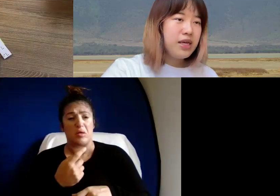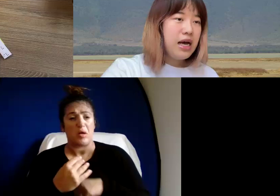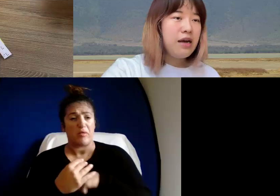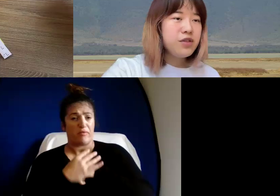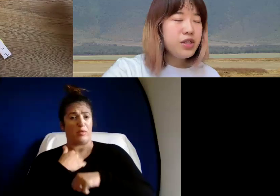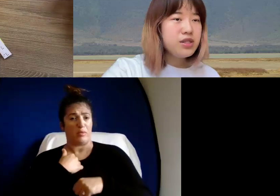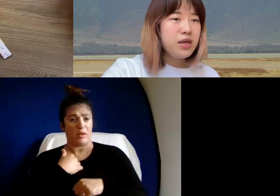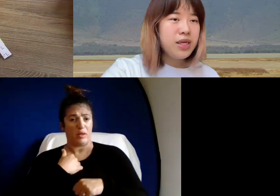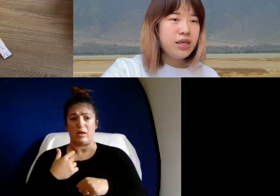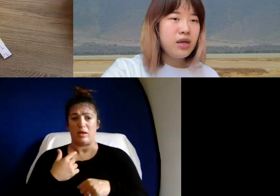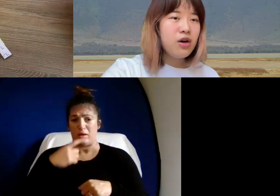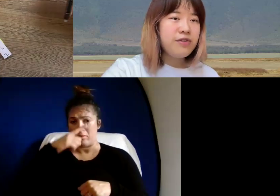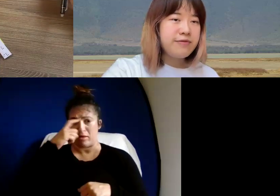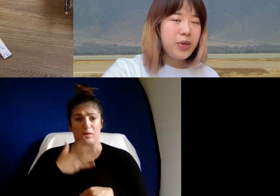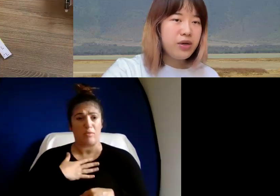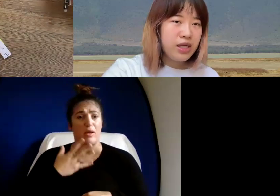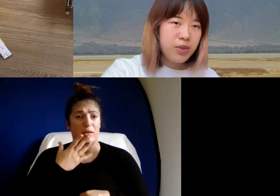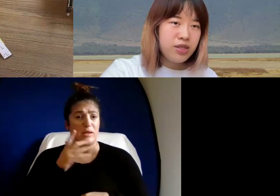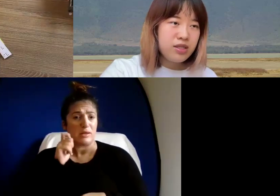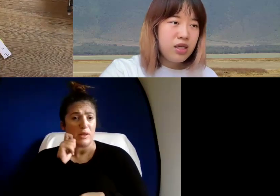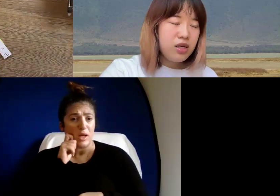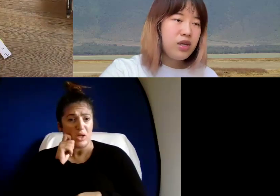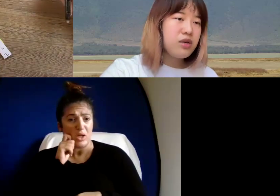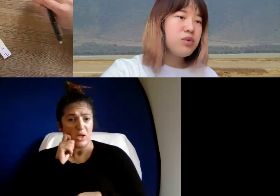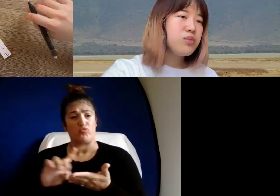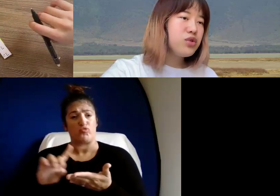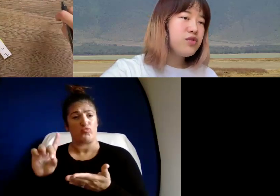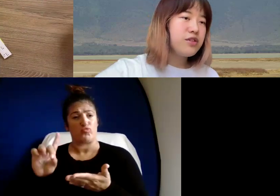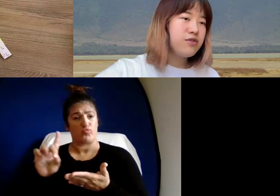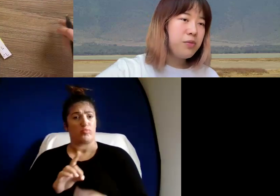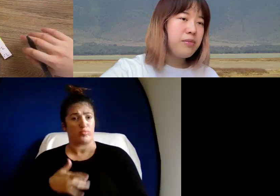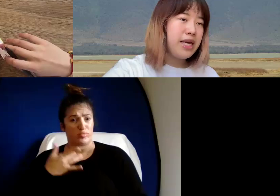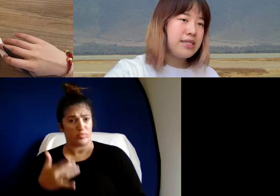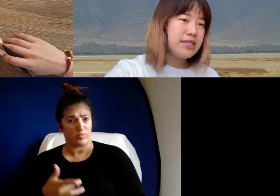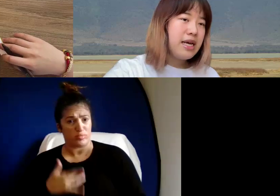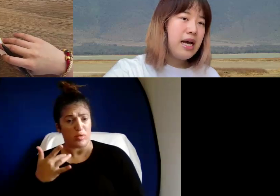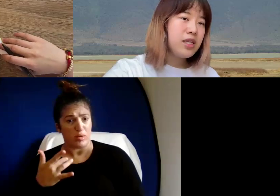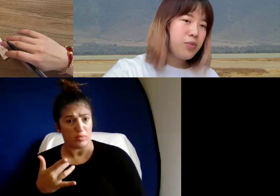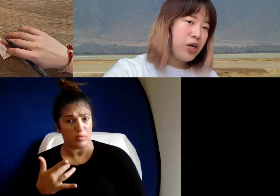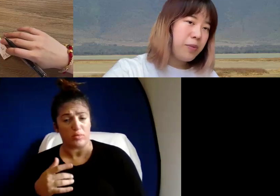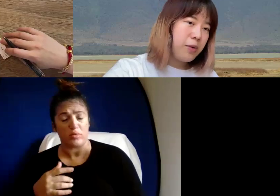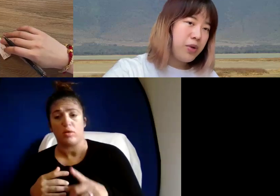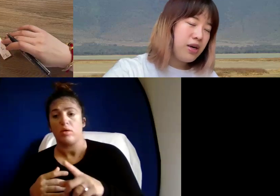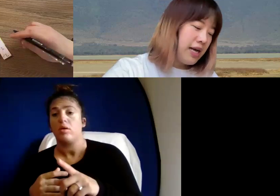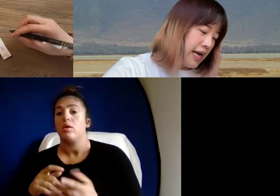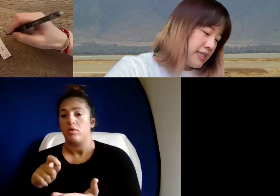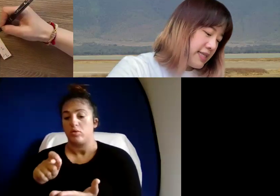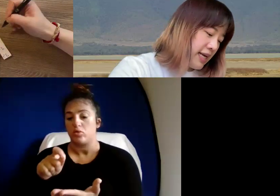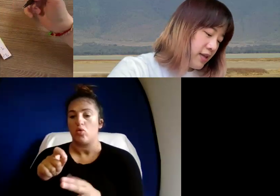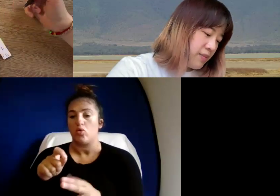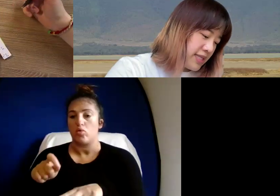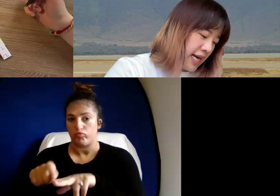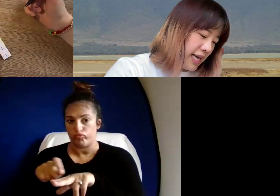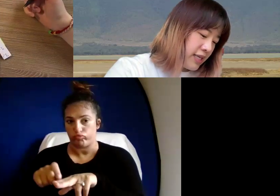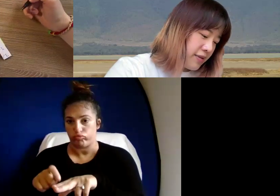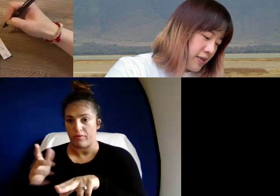And after you're done making all 5 Braille numbers, you can remove the foam base and the Braille paper and